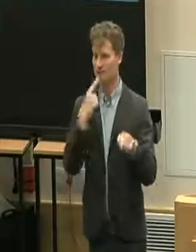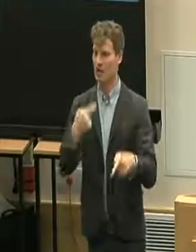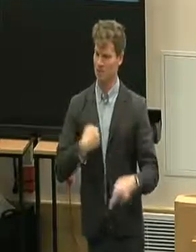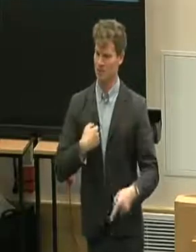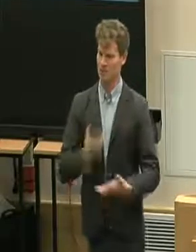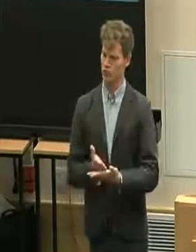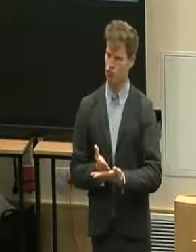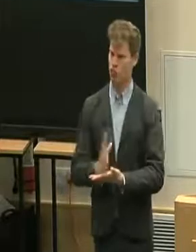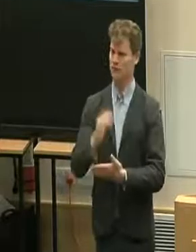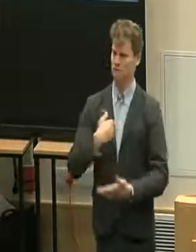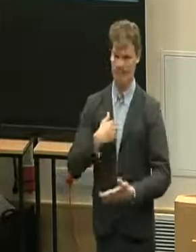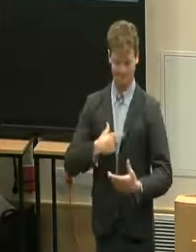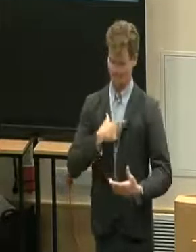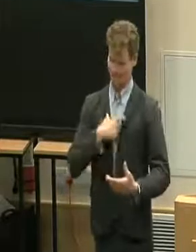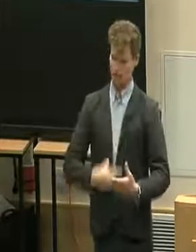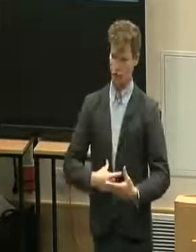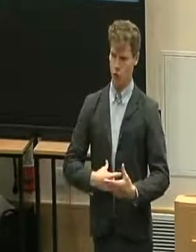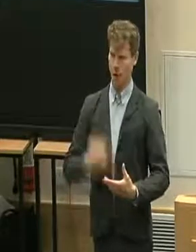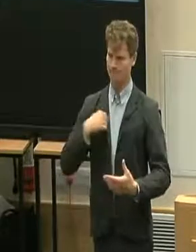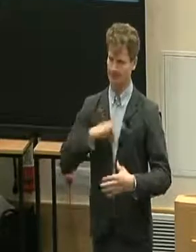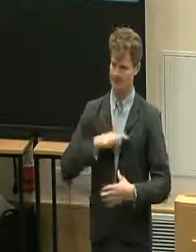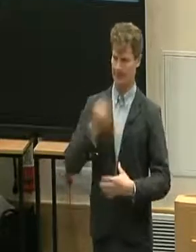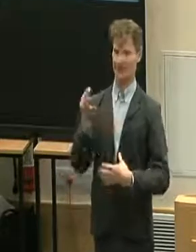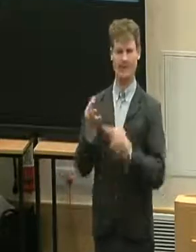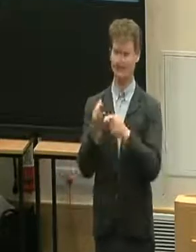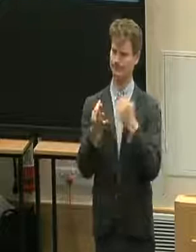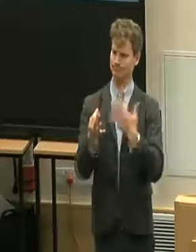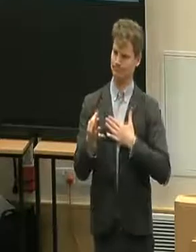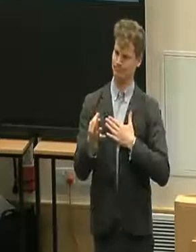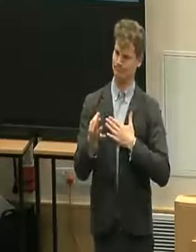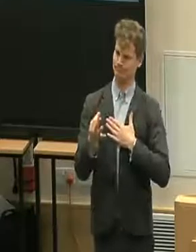inherent dignity and what disability is?